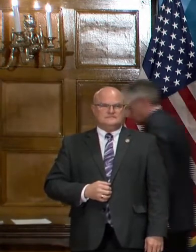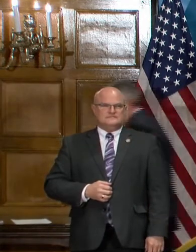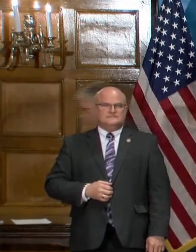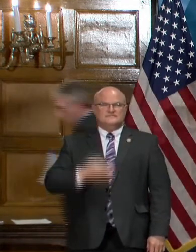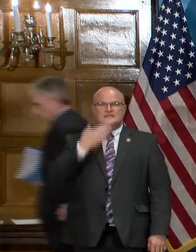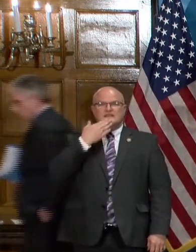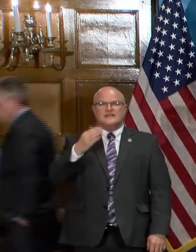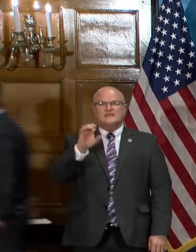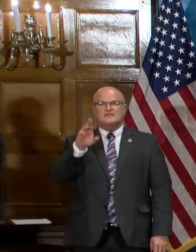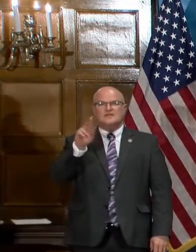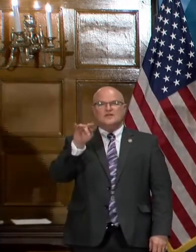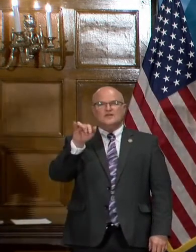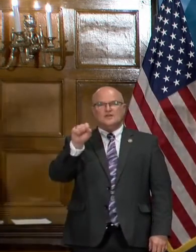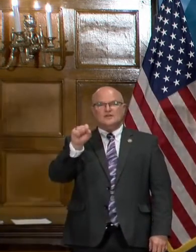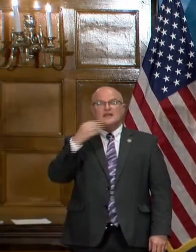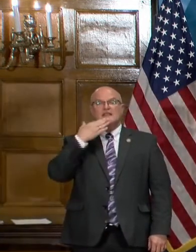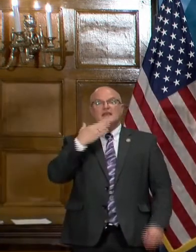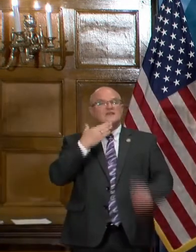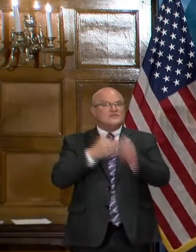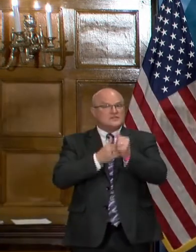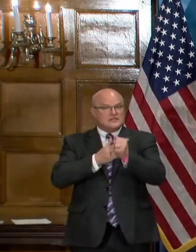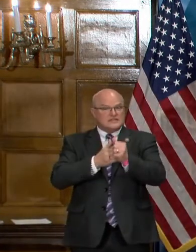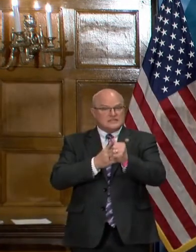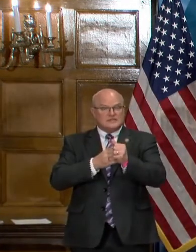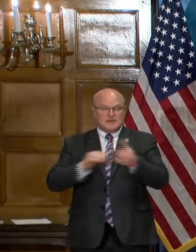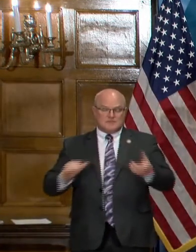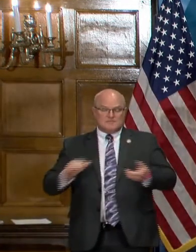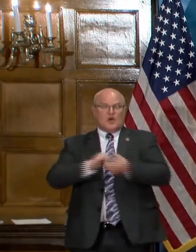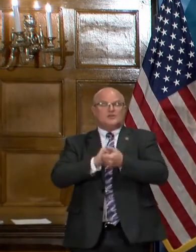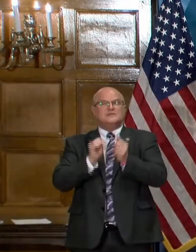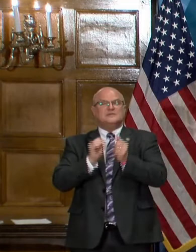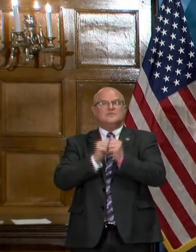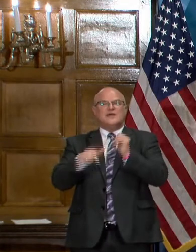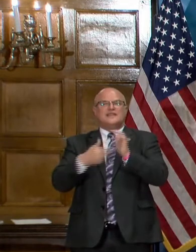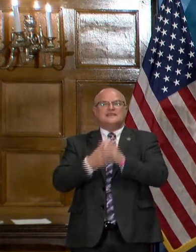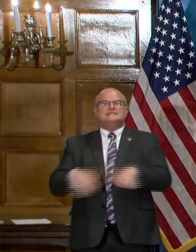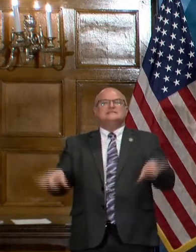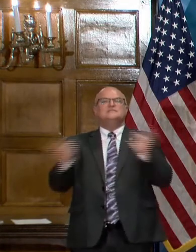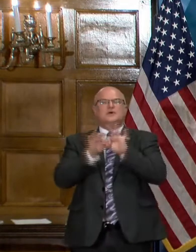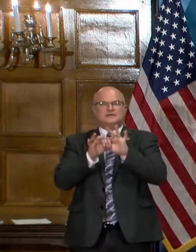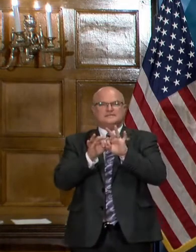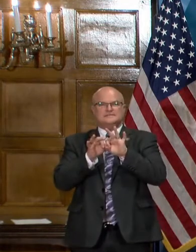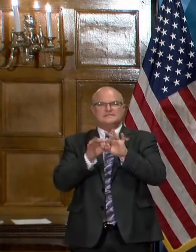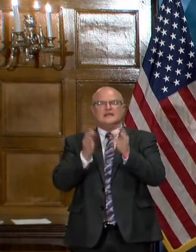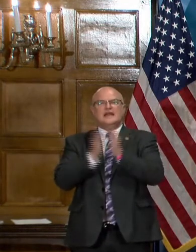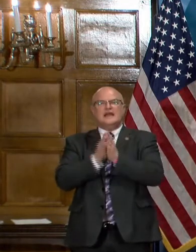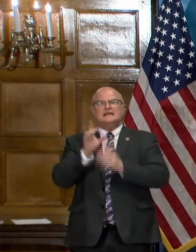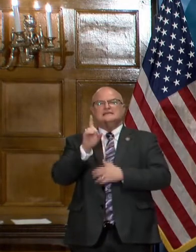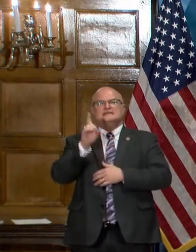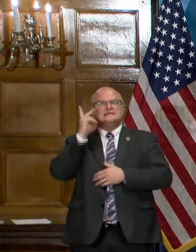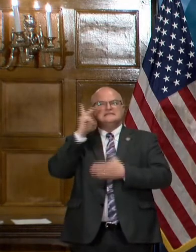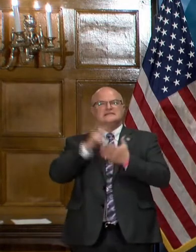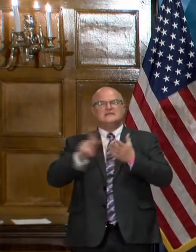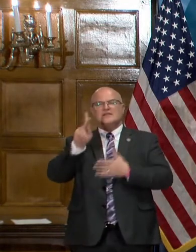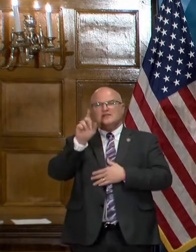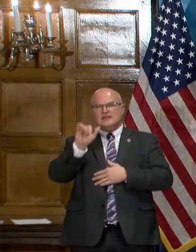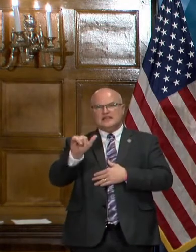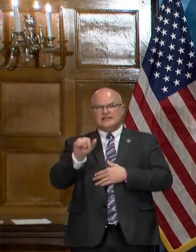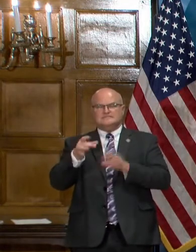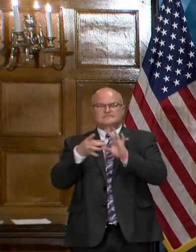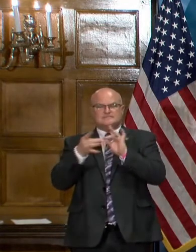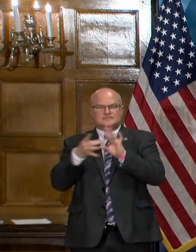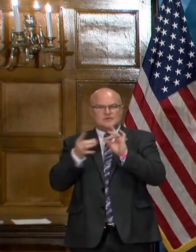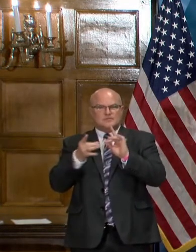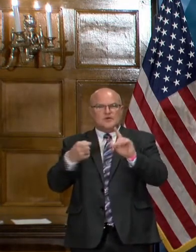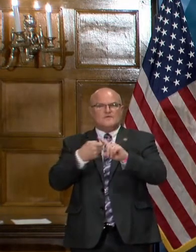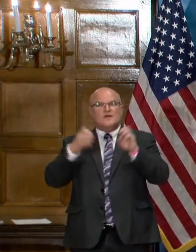Thank you, Curtis, and thank you for your leadership and partnership on this important initiative. And I've asked Secretary Key to just give a brief report